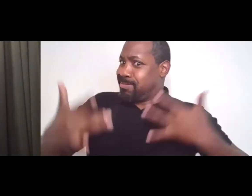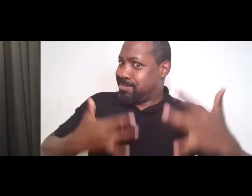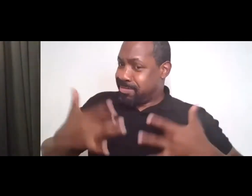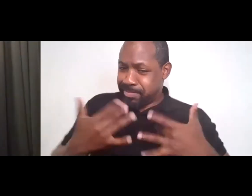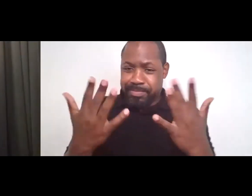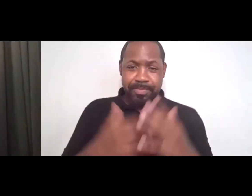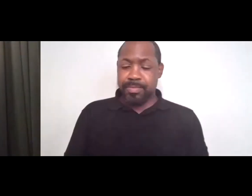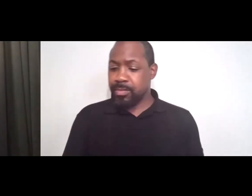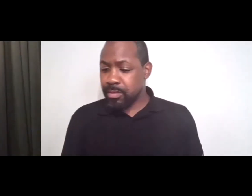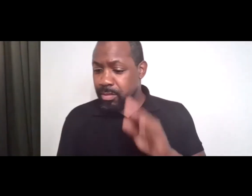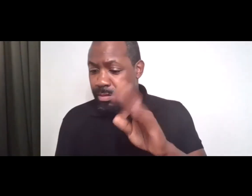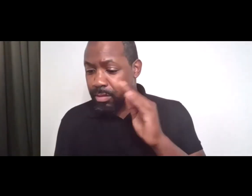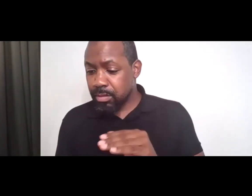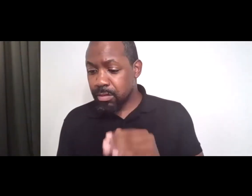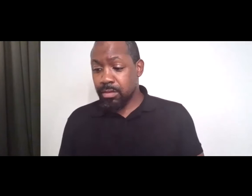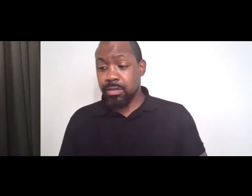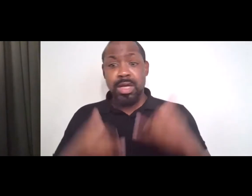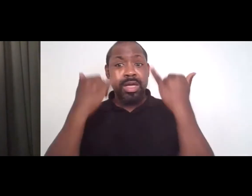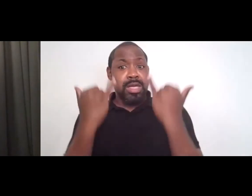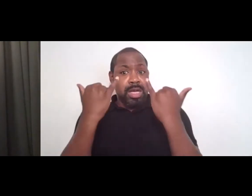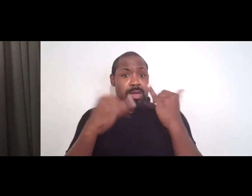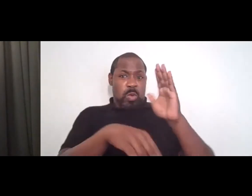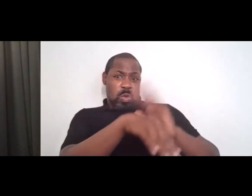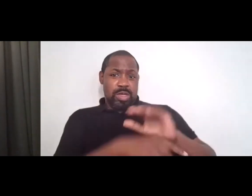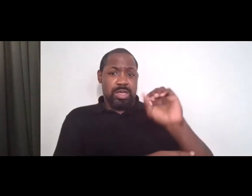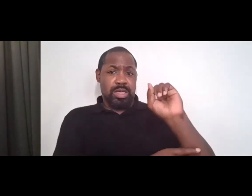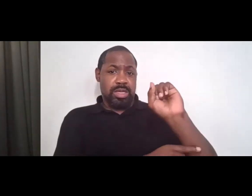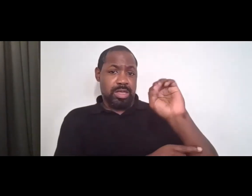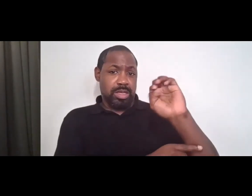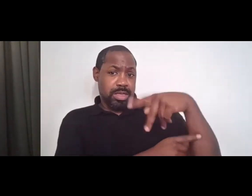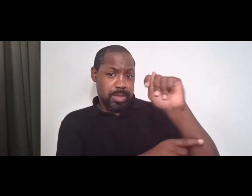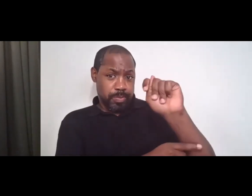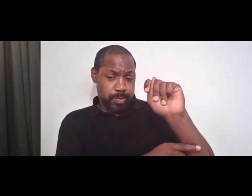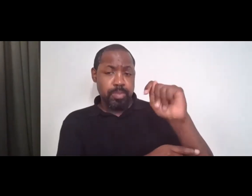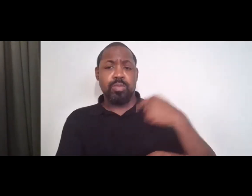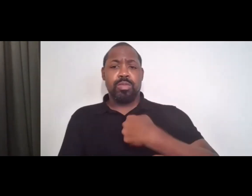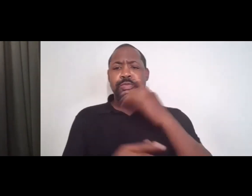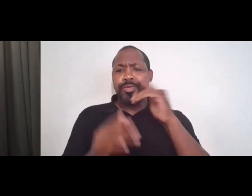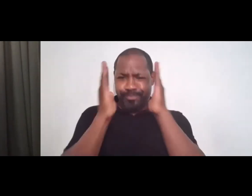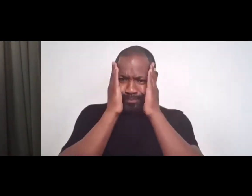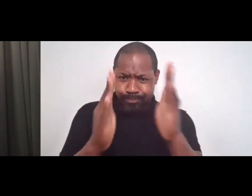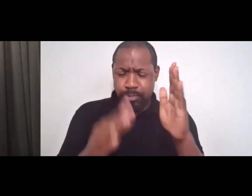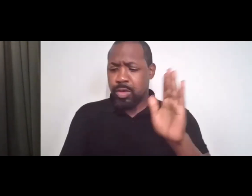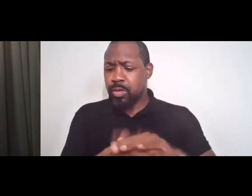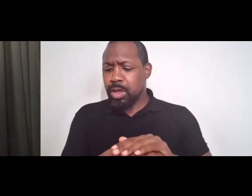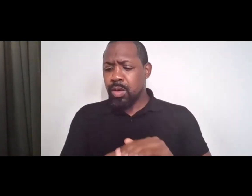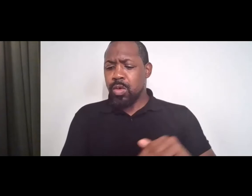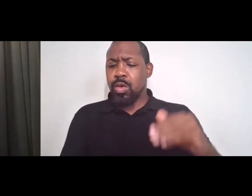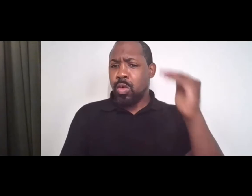In the near future, there's a lot happening, and it's exciting. In September, we have